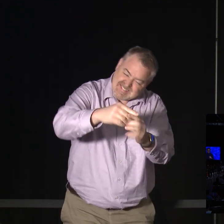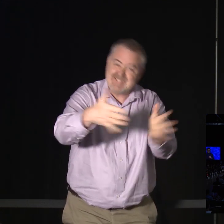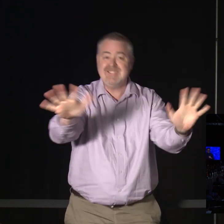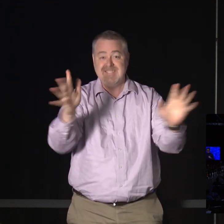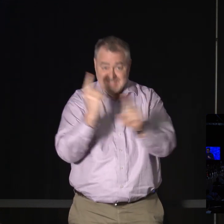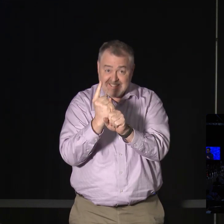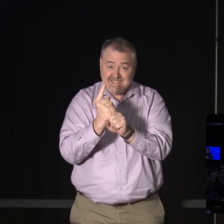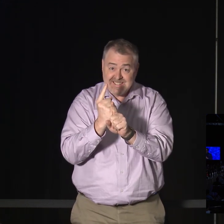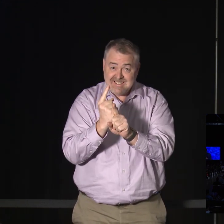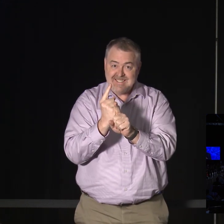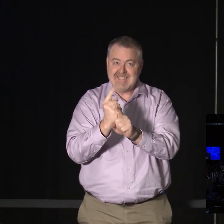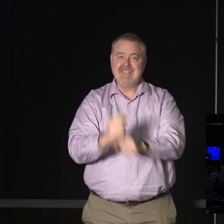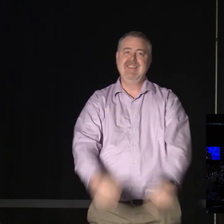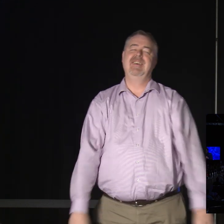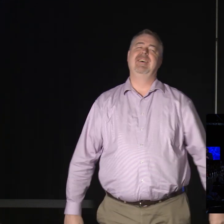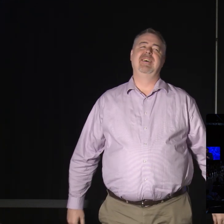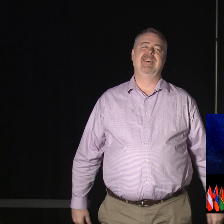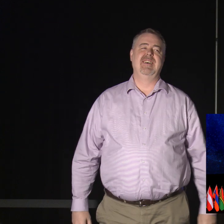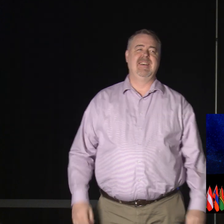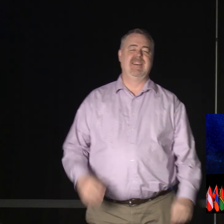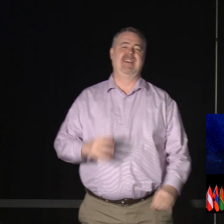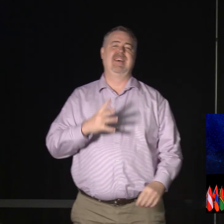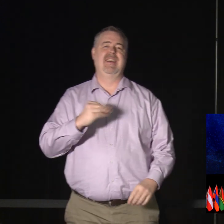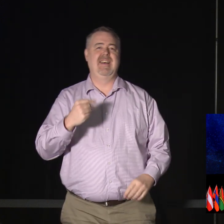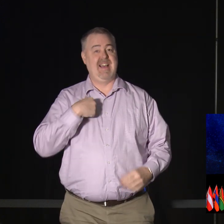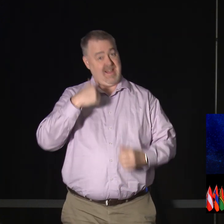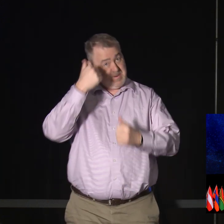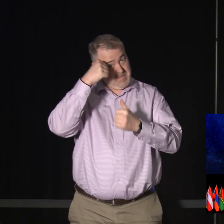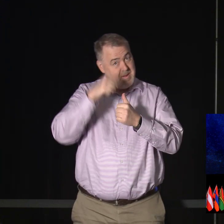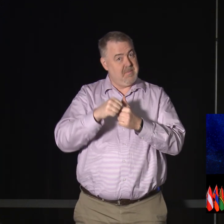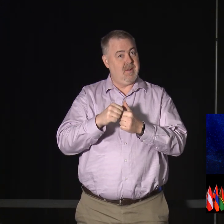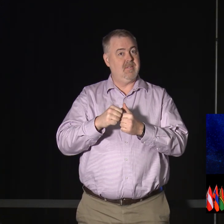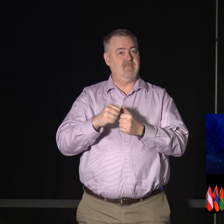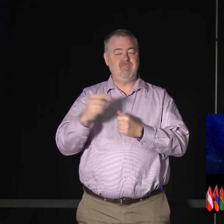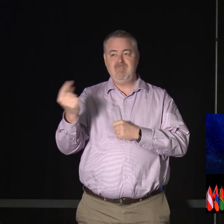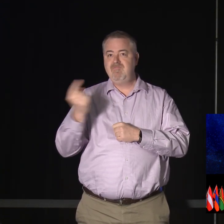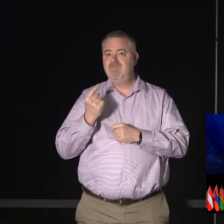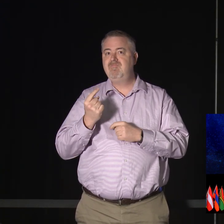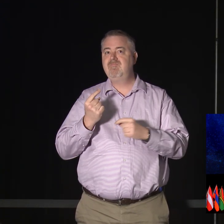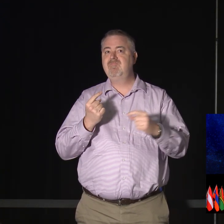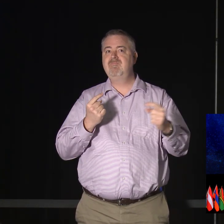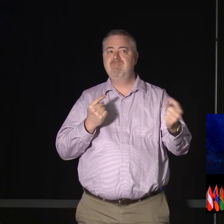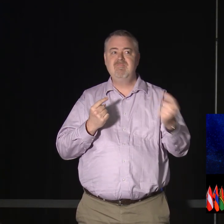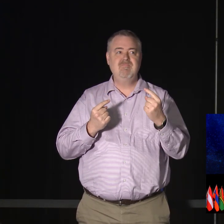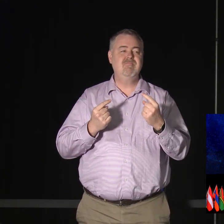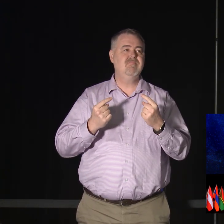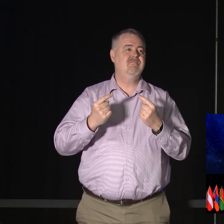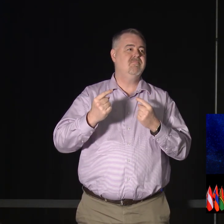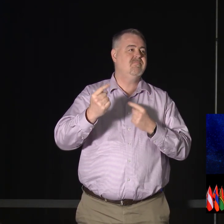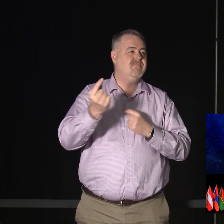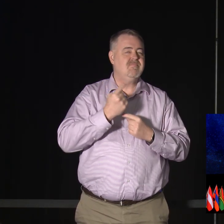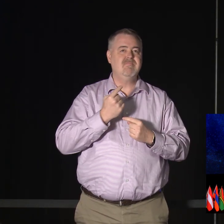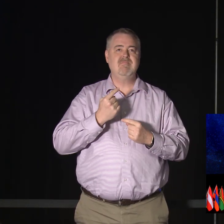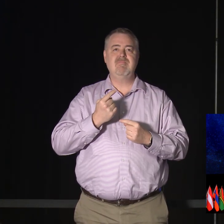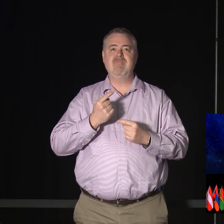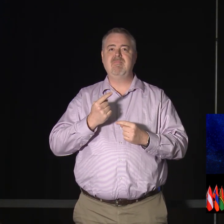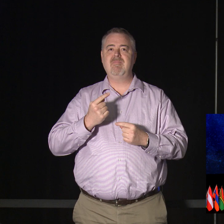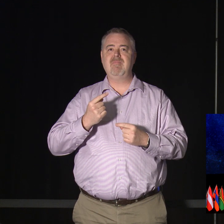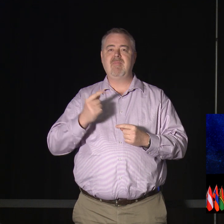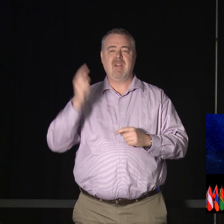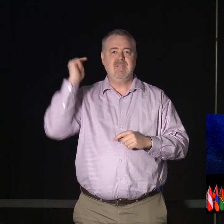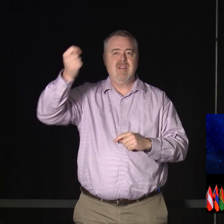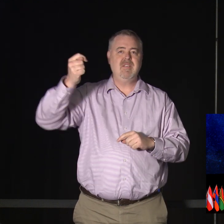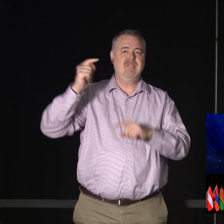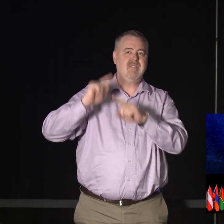Amen? Amen. And I remember, one by one, I just received testimonies after testimonies,